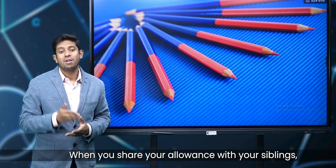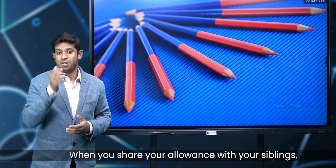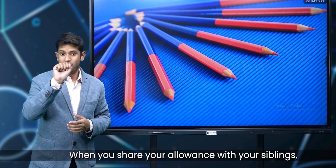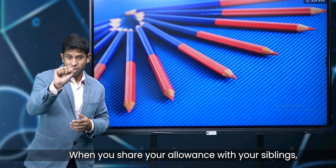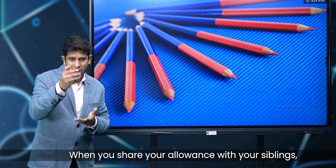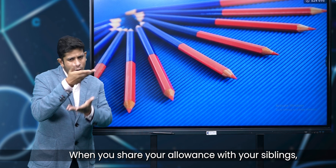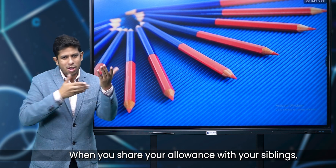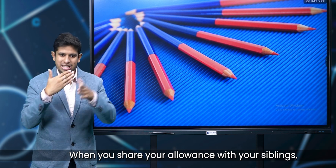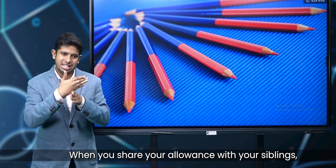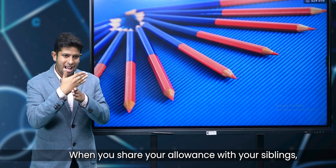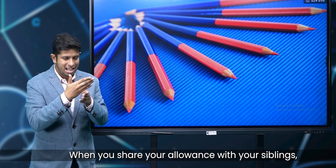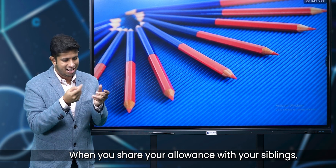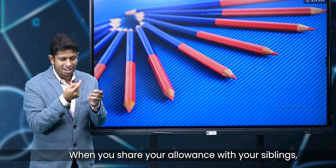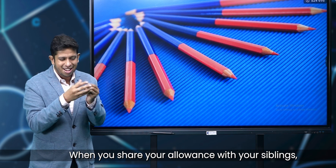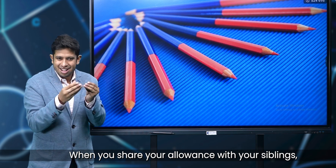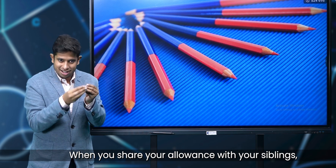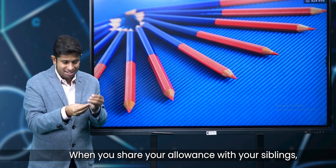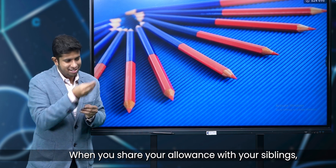When you share your allowance with your siblings,